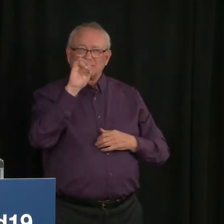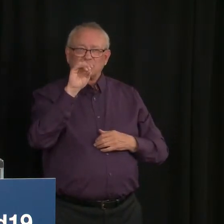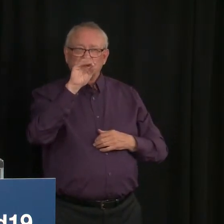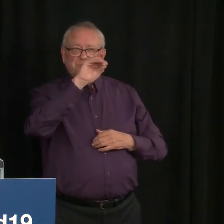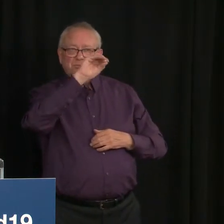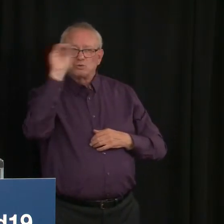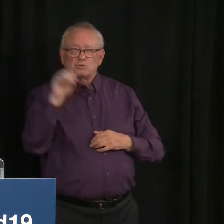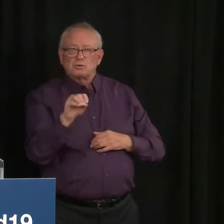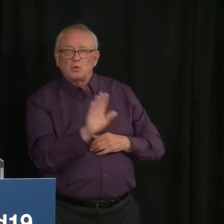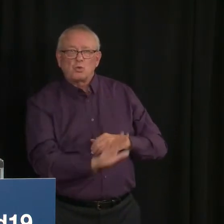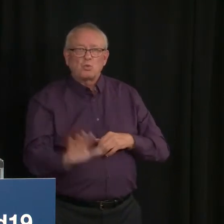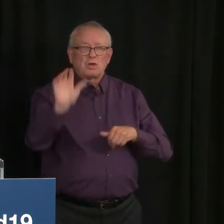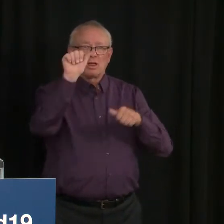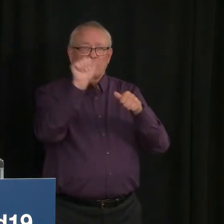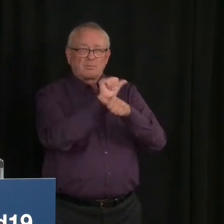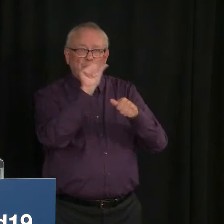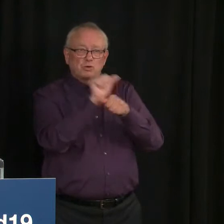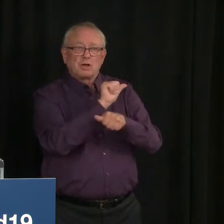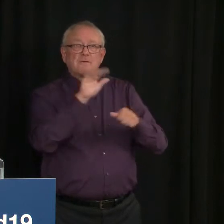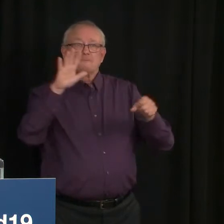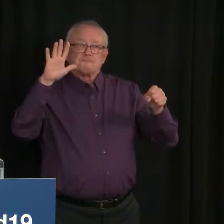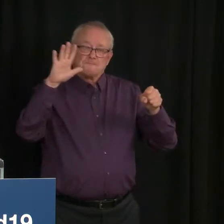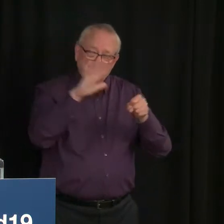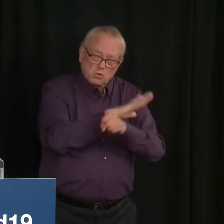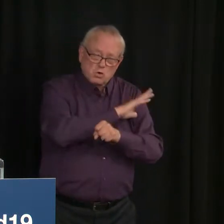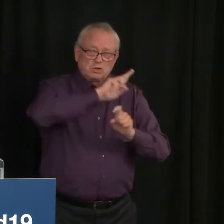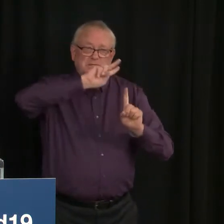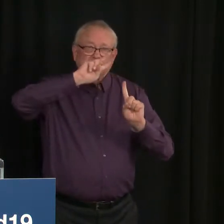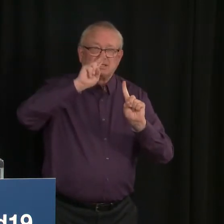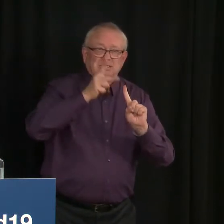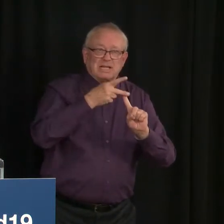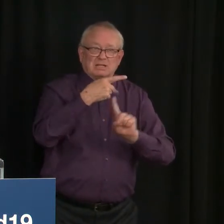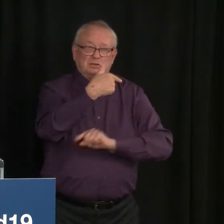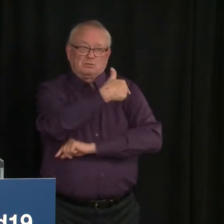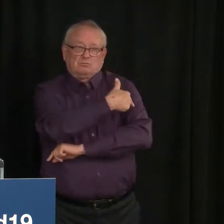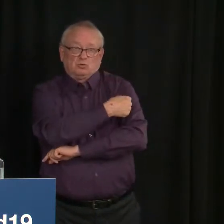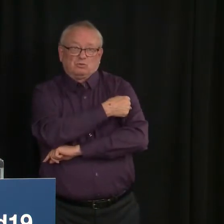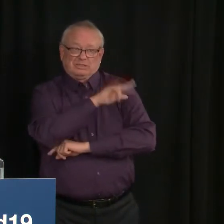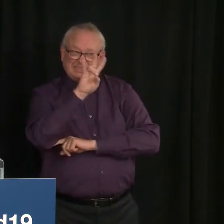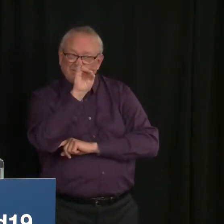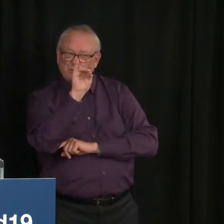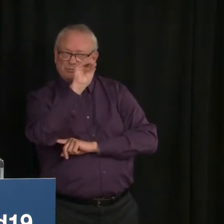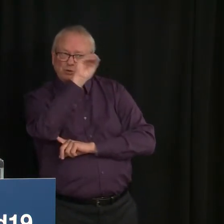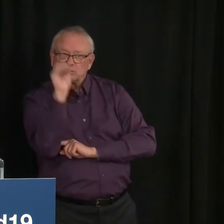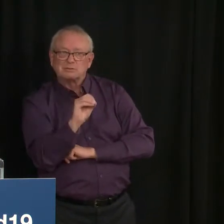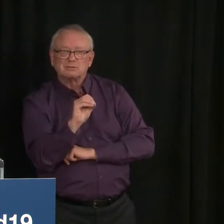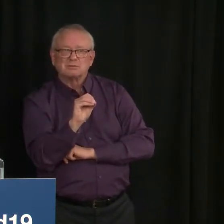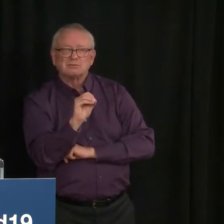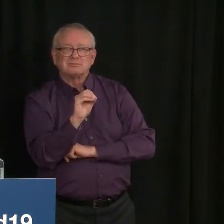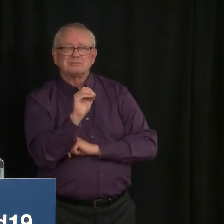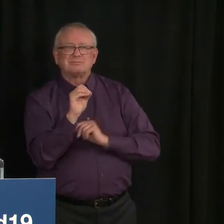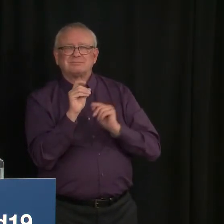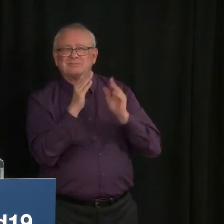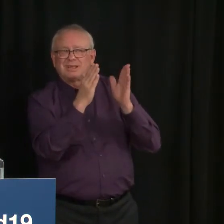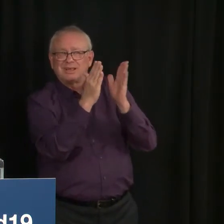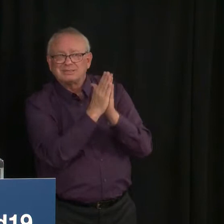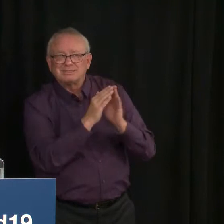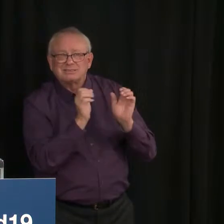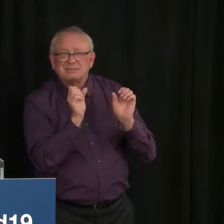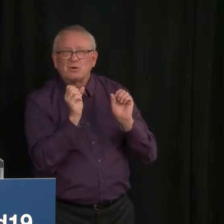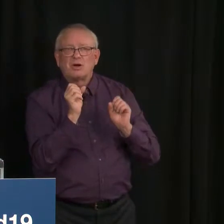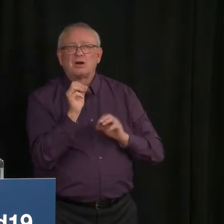Having you discussed that the Delta variant isn't, the first dose isn't